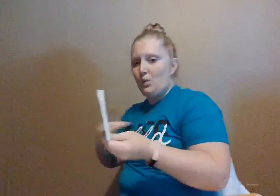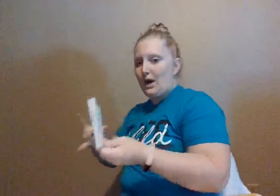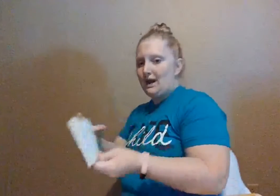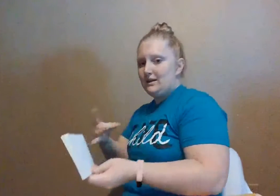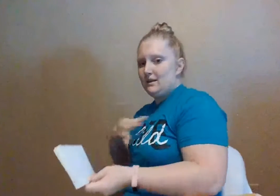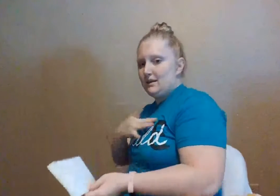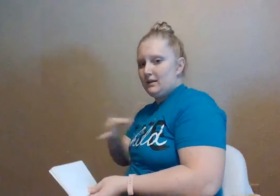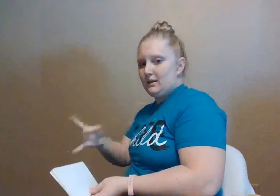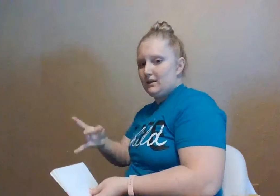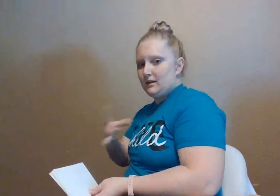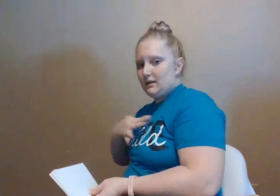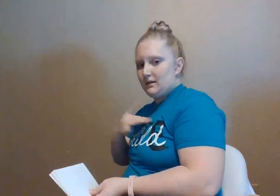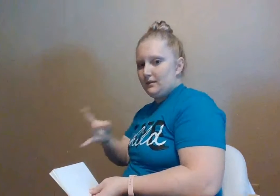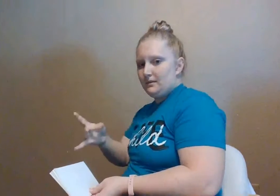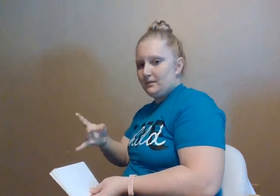white,